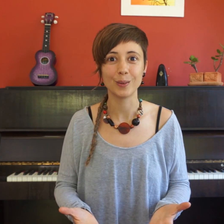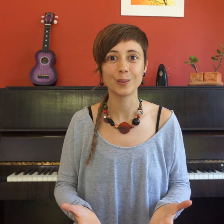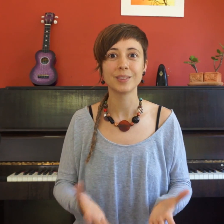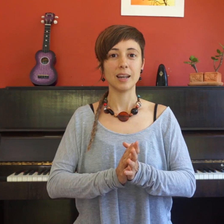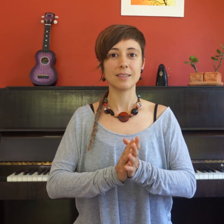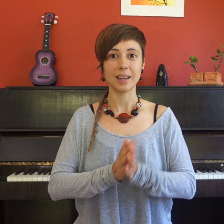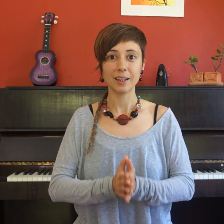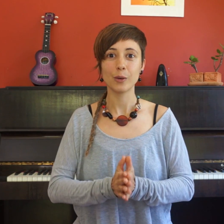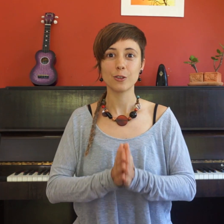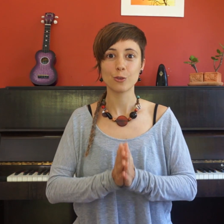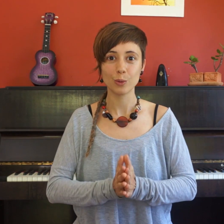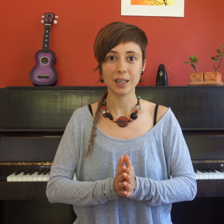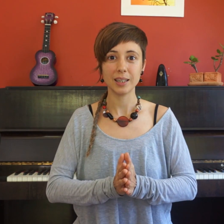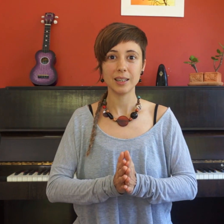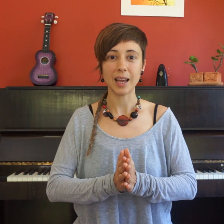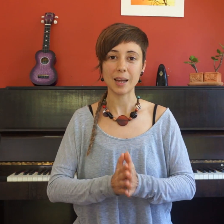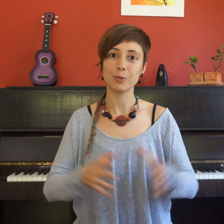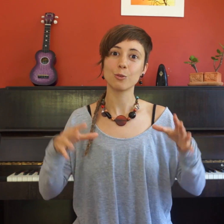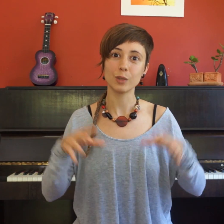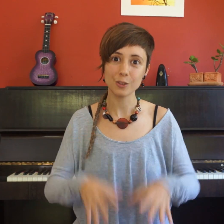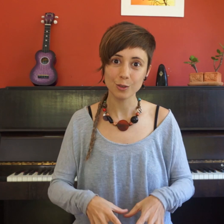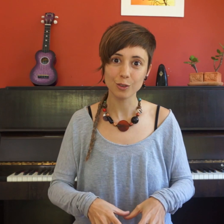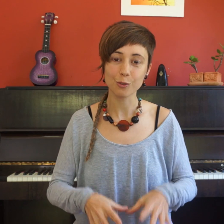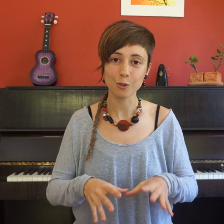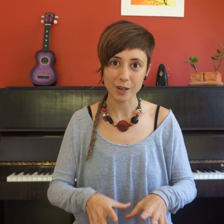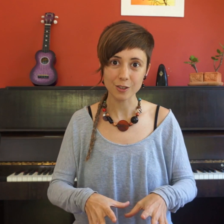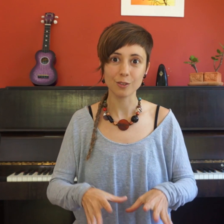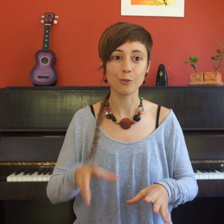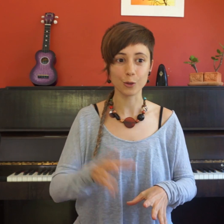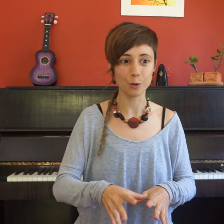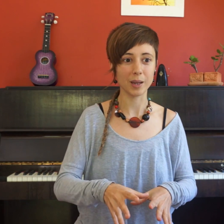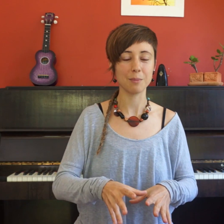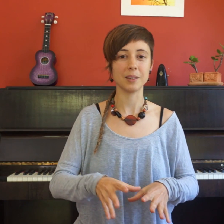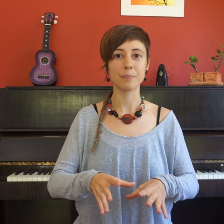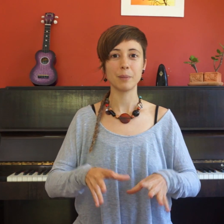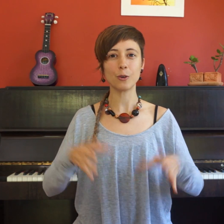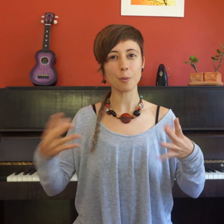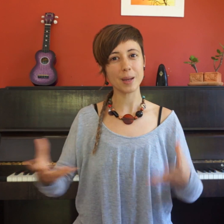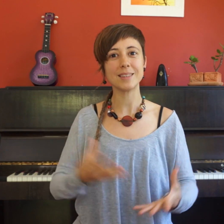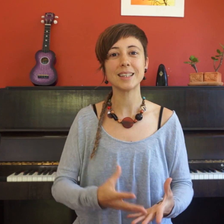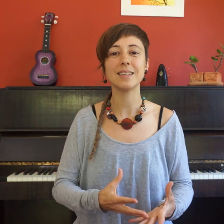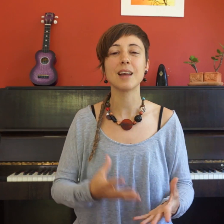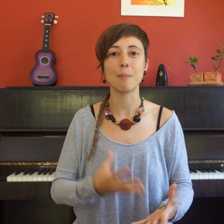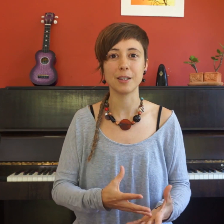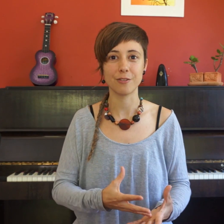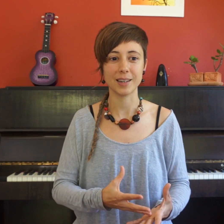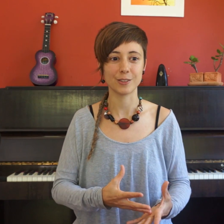magical. Sign language really helps to reduce frustration for your baby because her basic needs are met